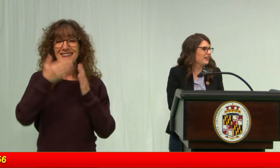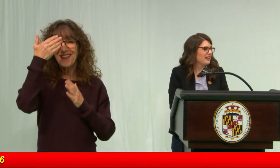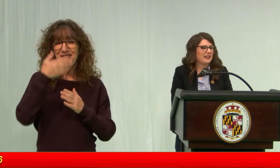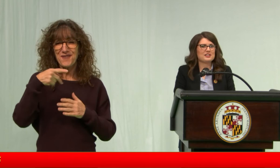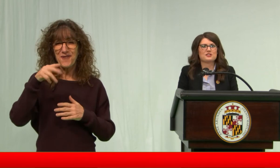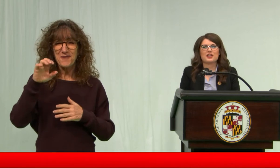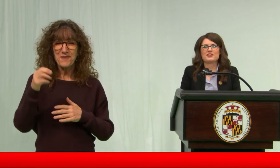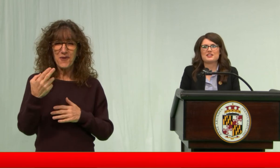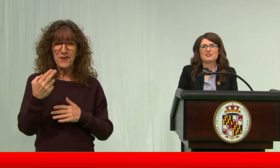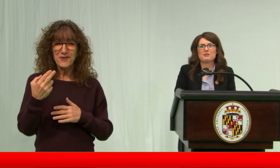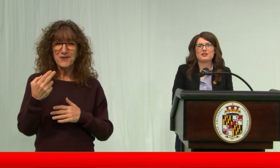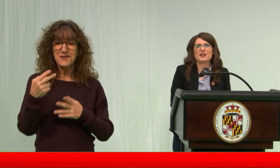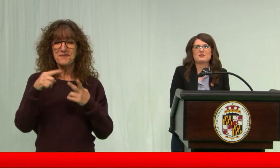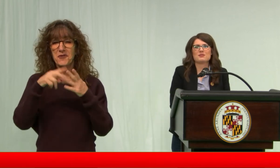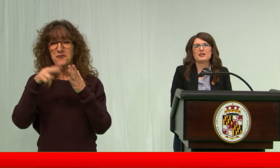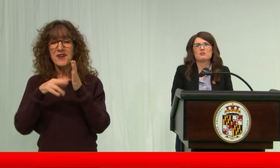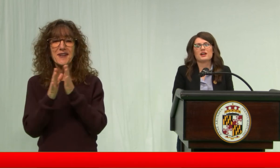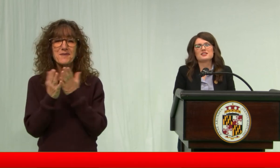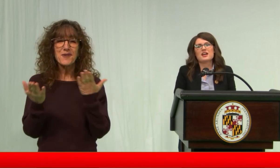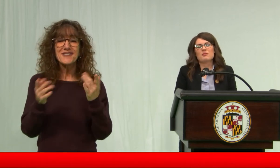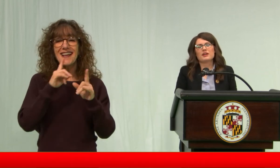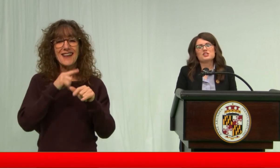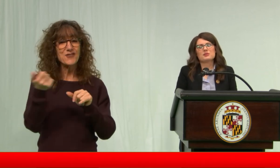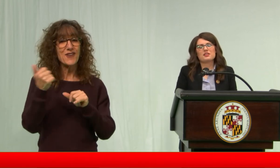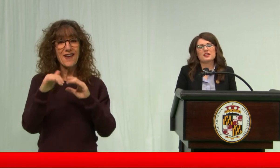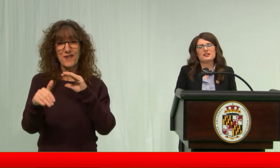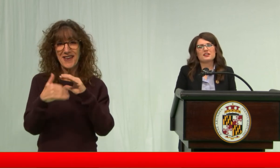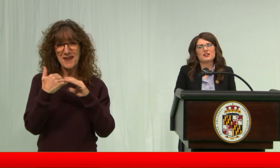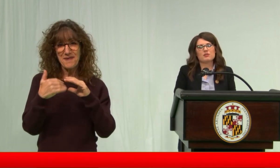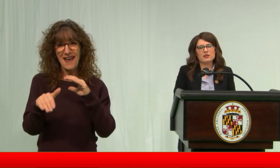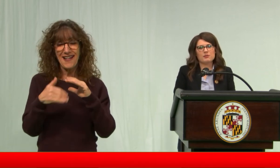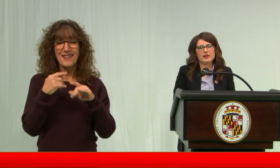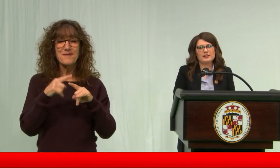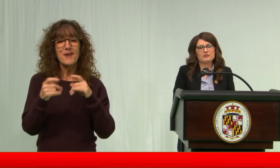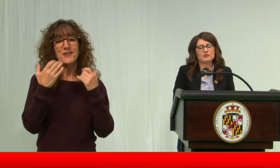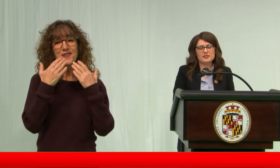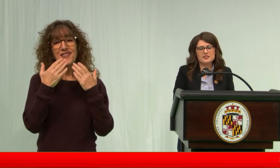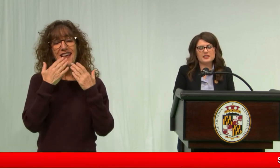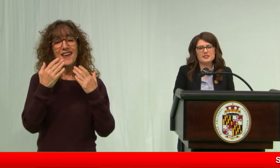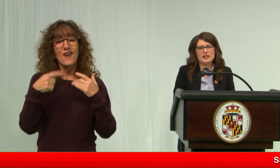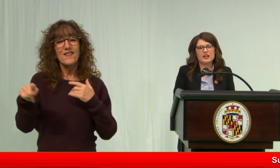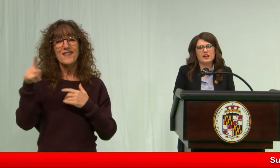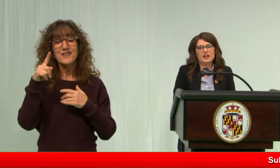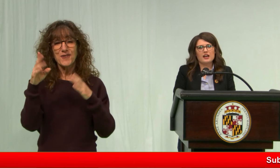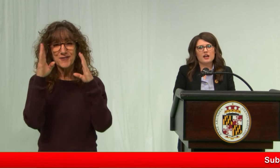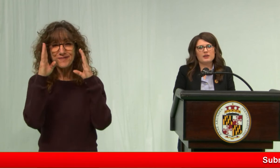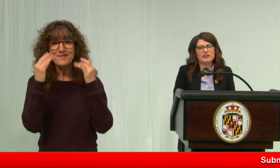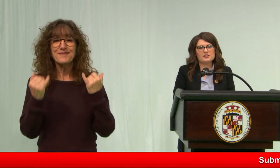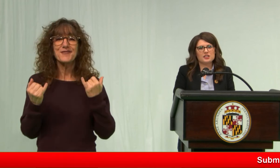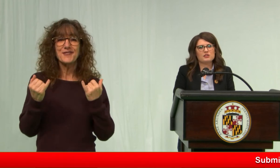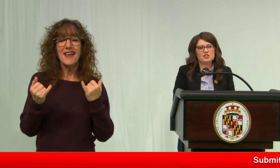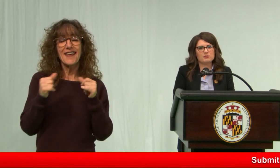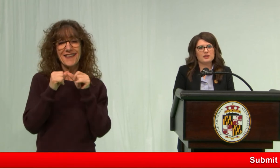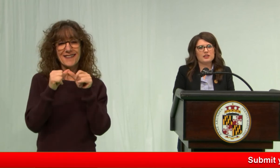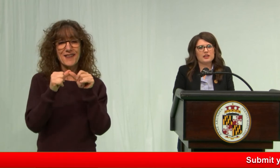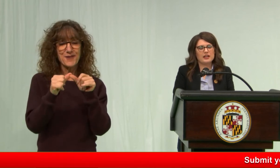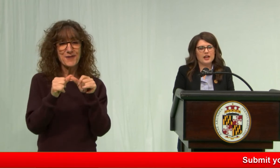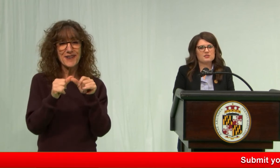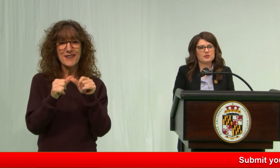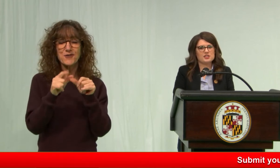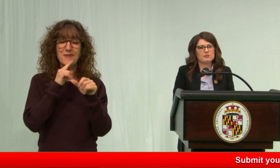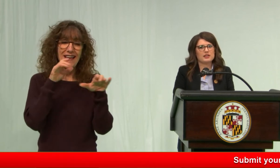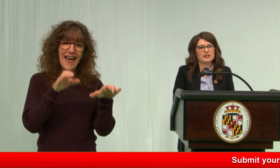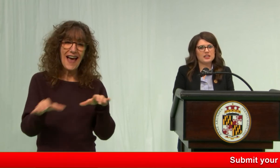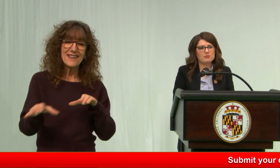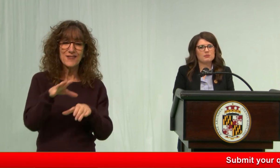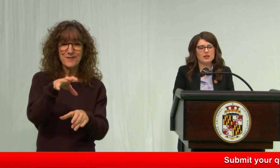books, and answering every single email that comes into my inbox. But I just want to thank everybody for listening today and continuing to be an